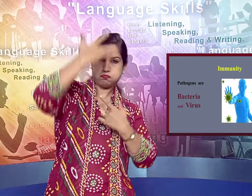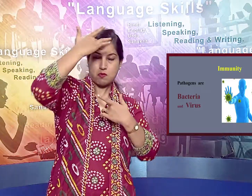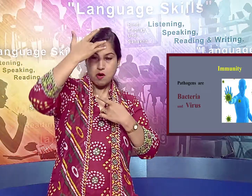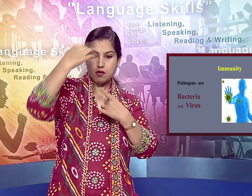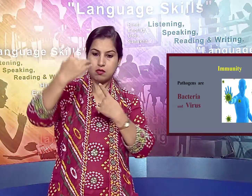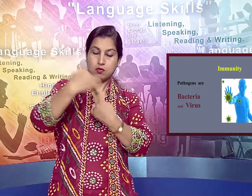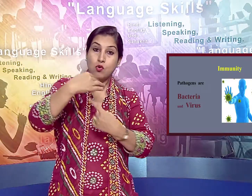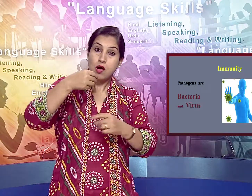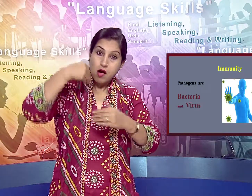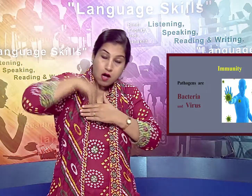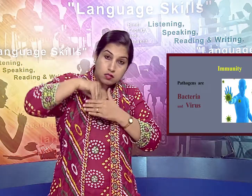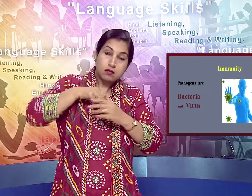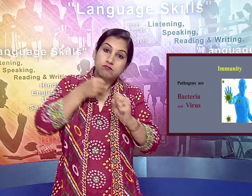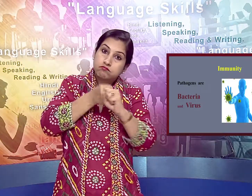microorganisms. These